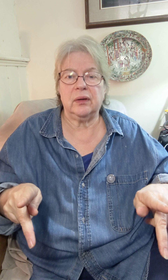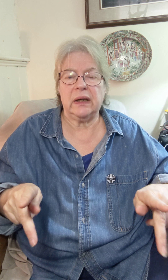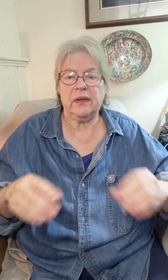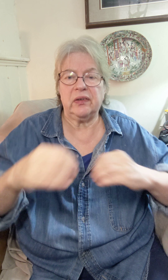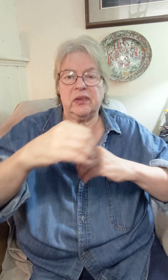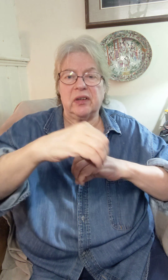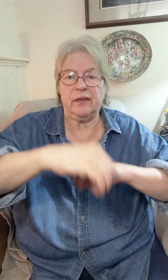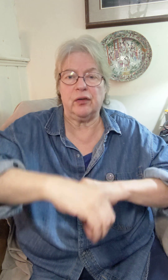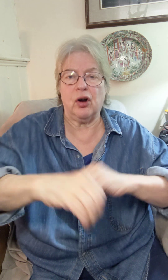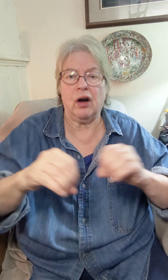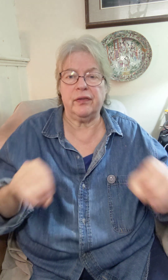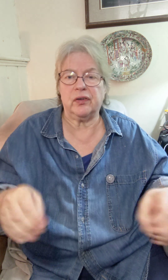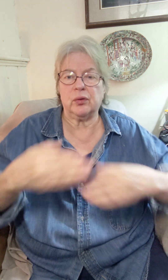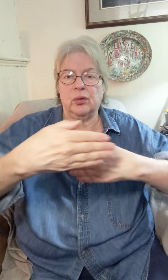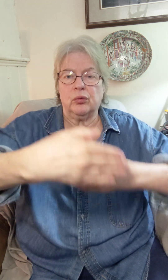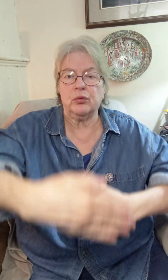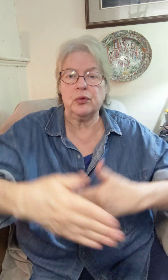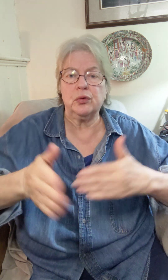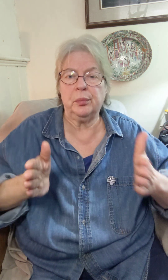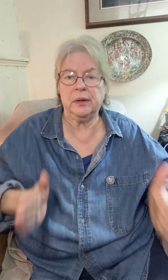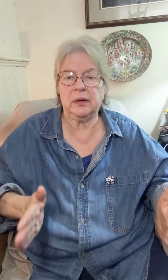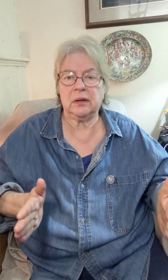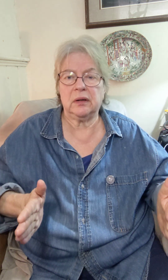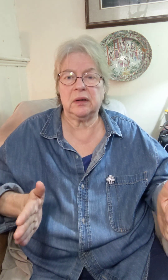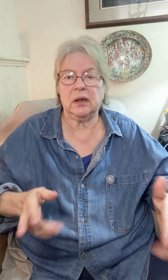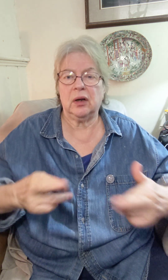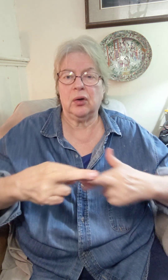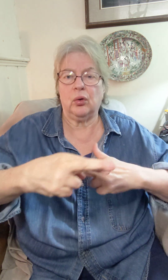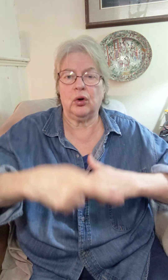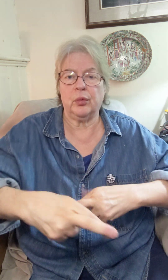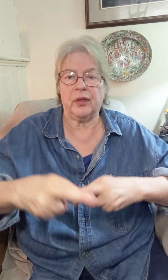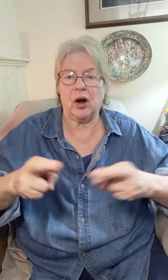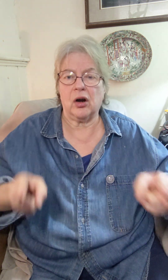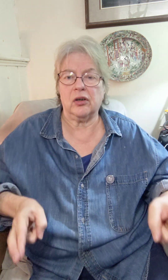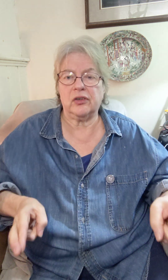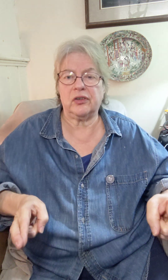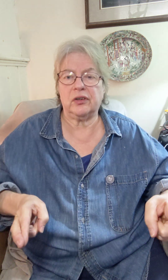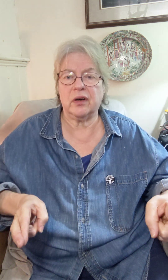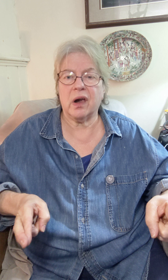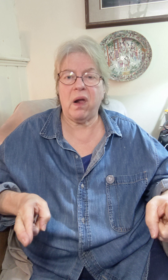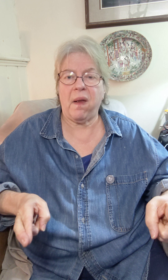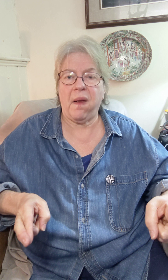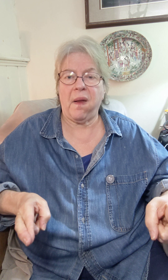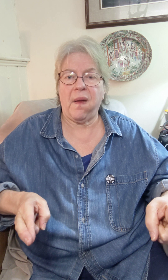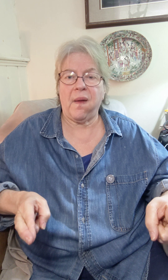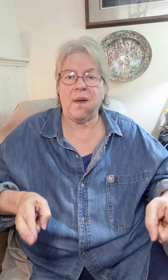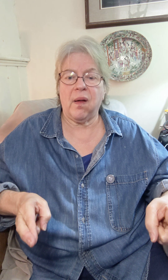and this is the sign for office, room, or with R's.